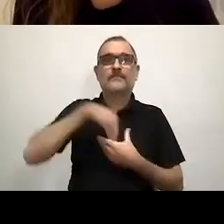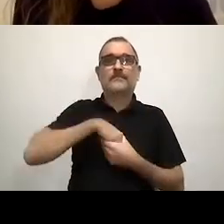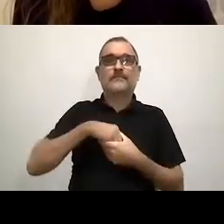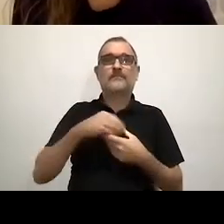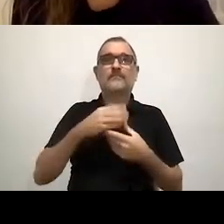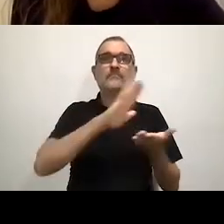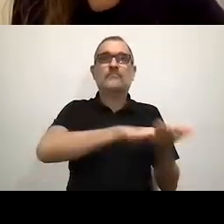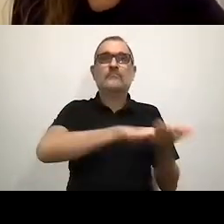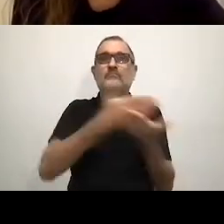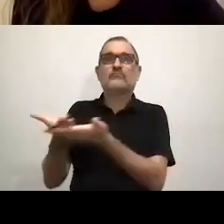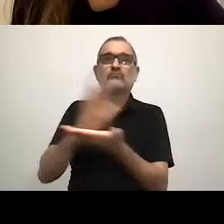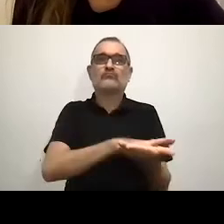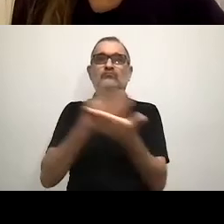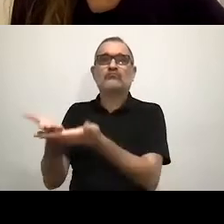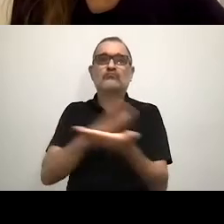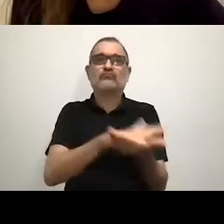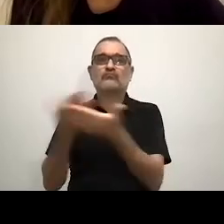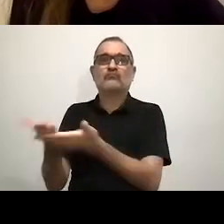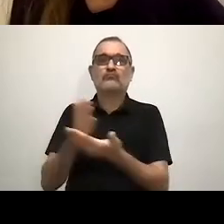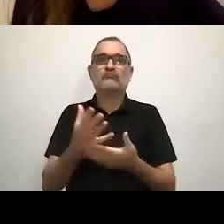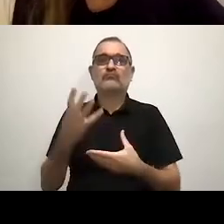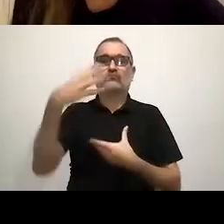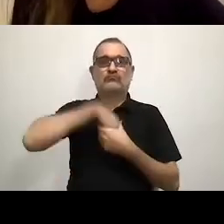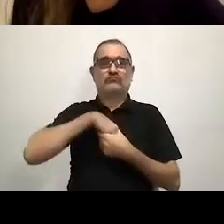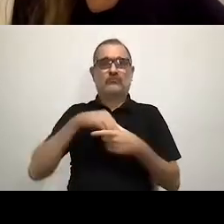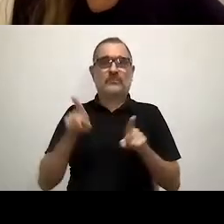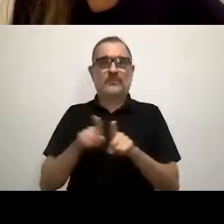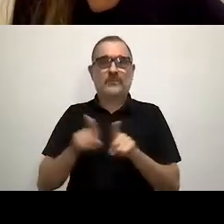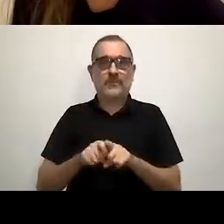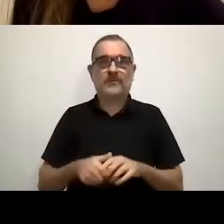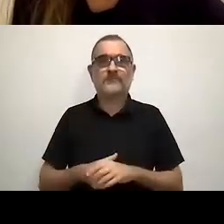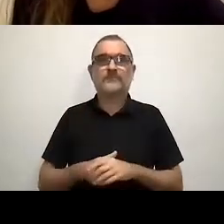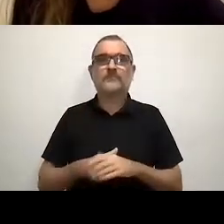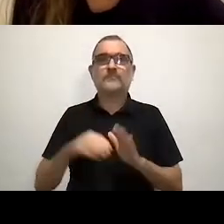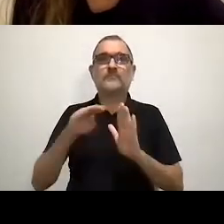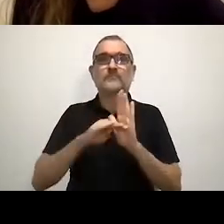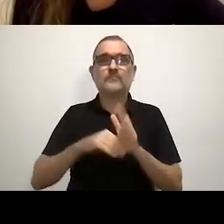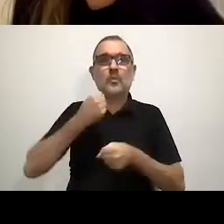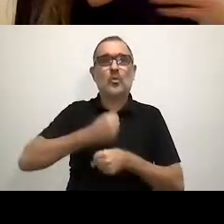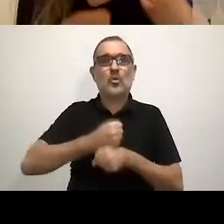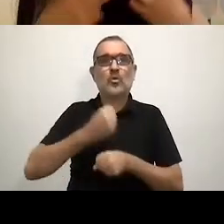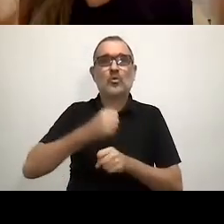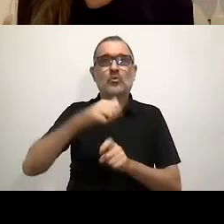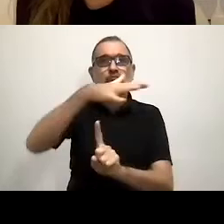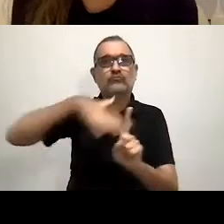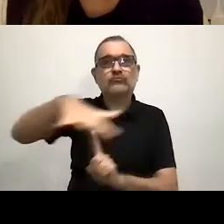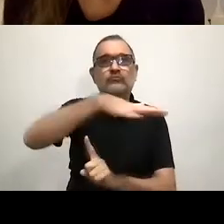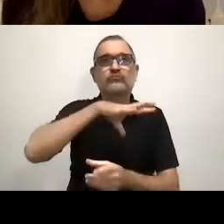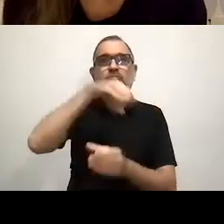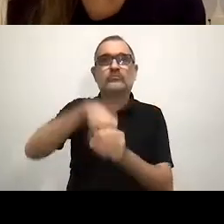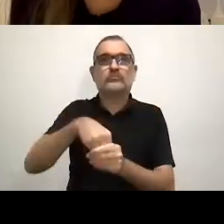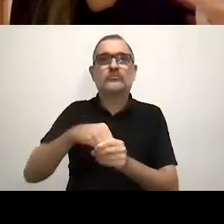And working conditions, making sure that working conditions are appropriate for assignments. Because of time,